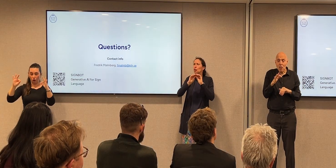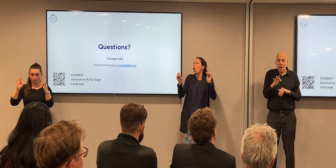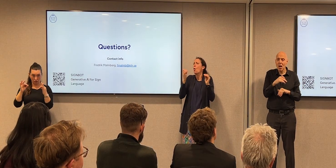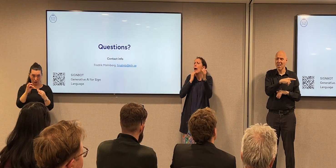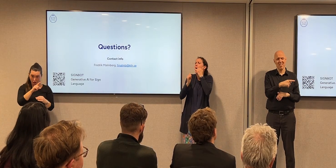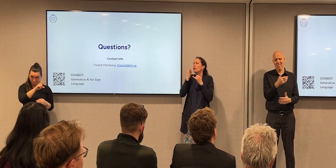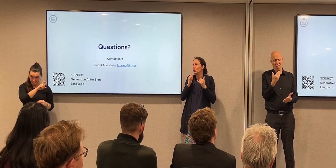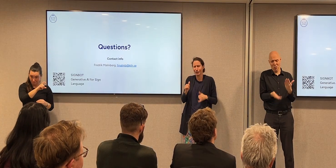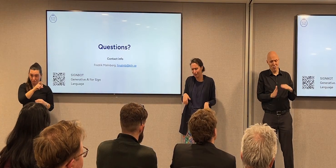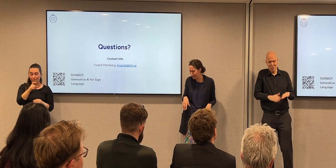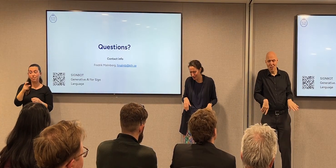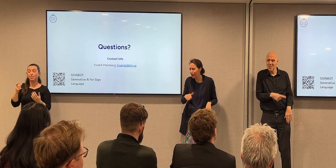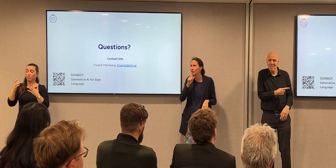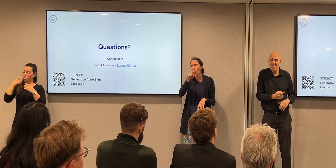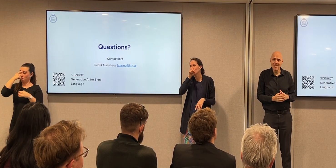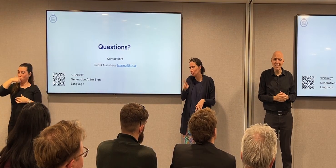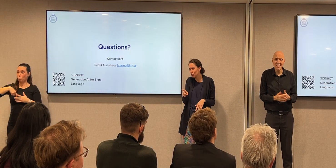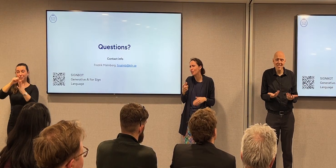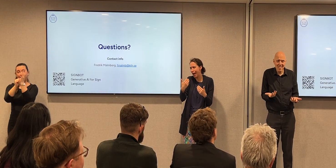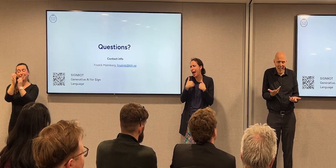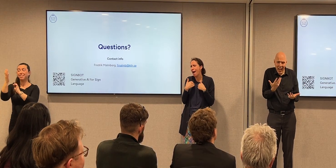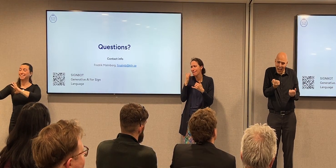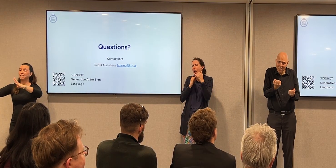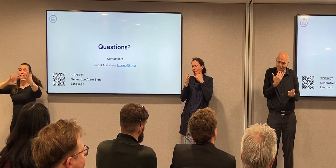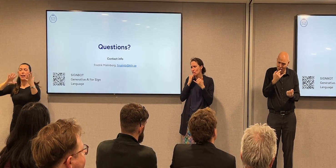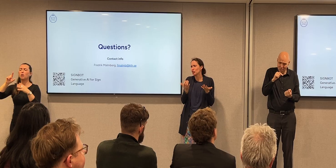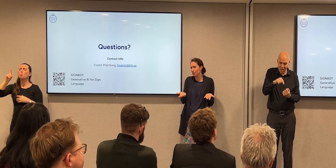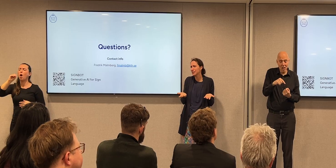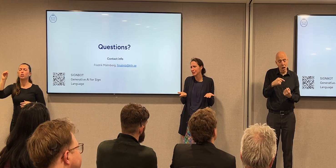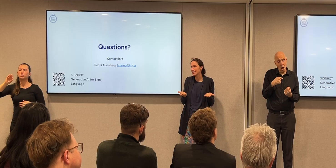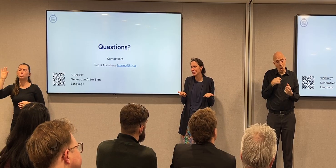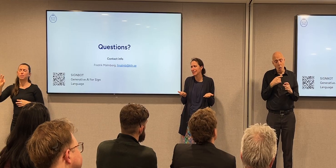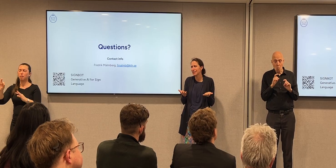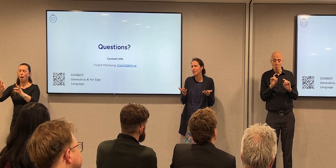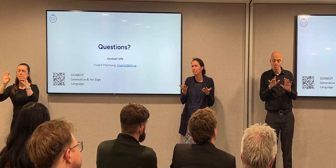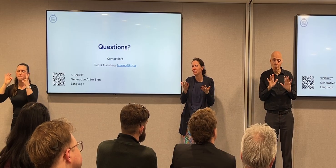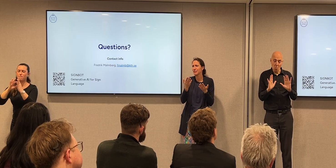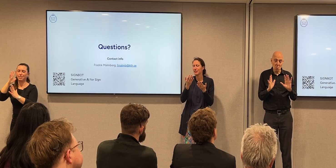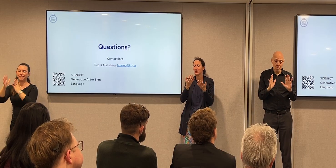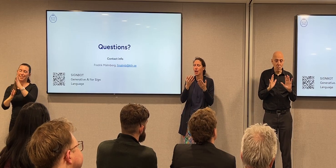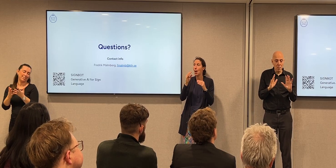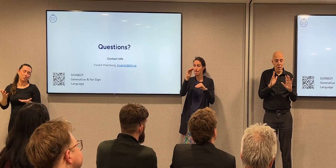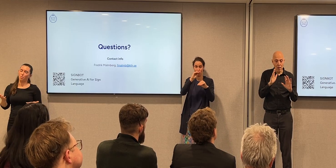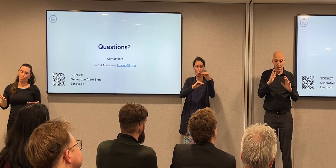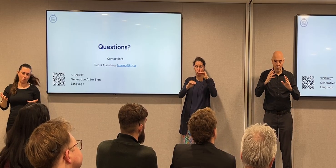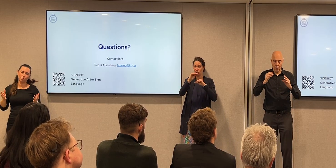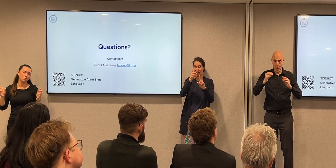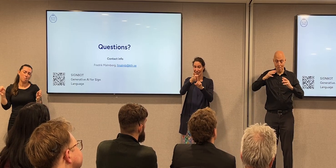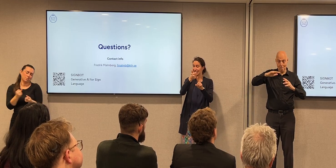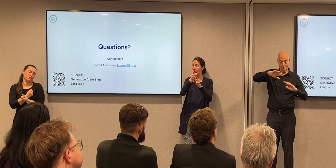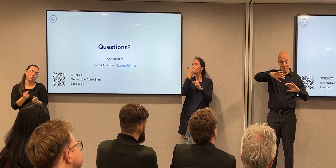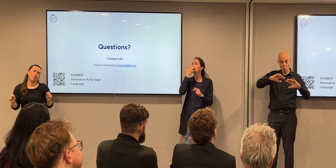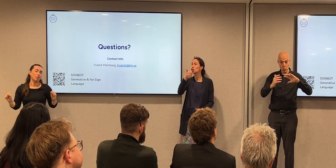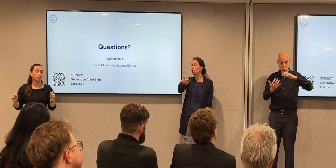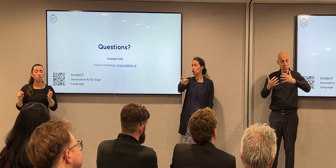and that's definitely not the case. I would say it's the motion is